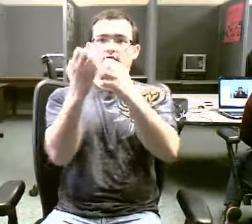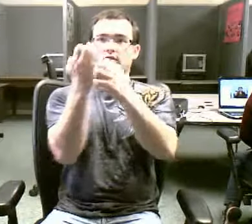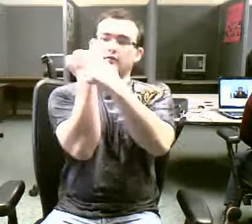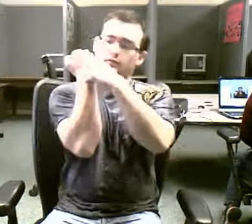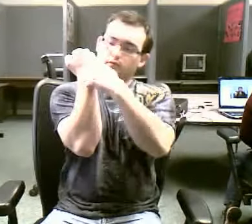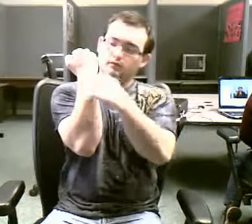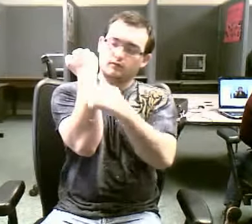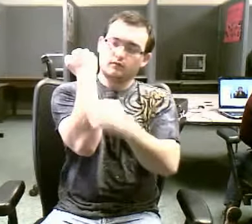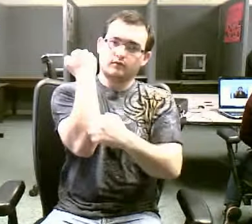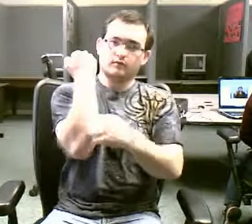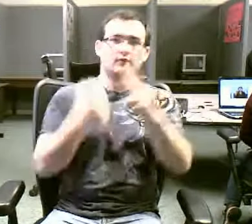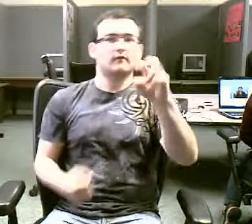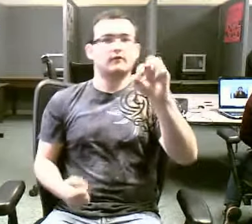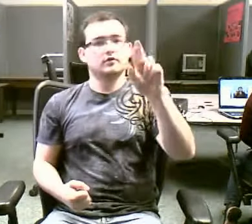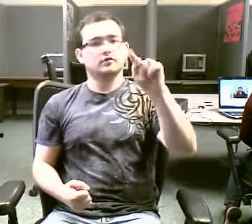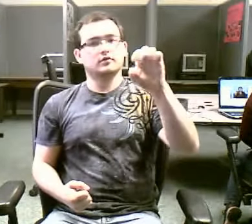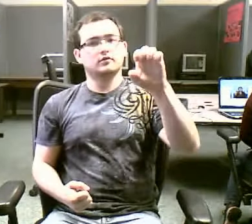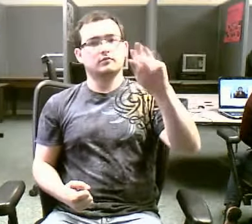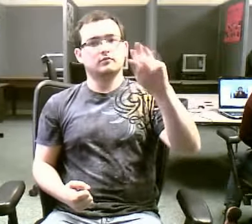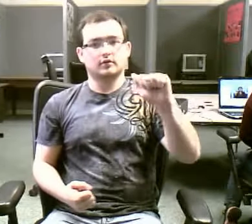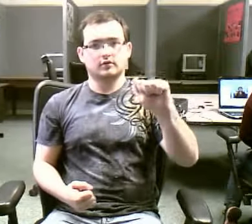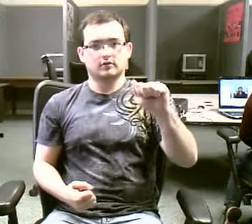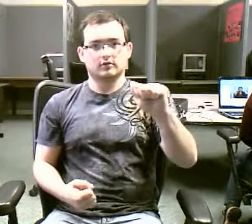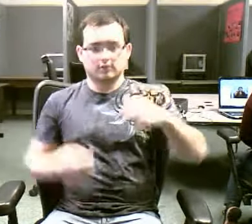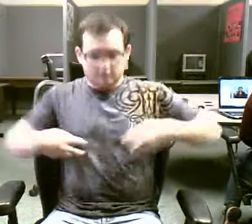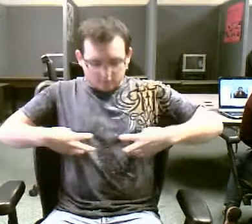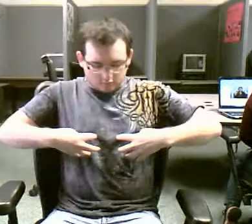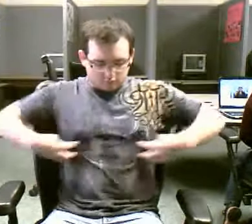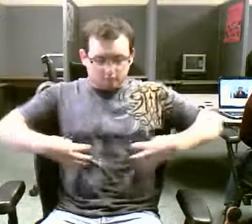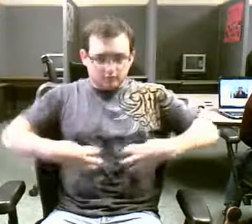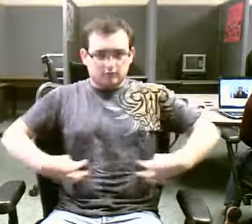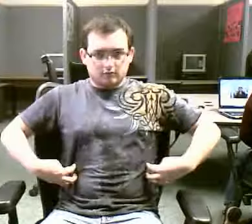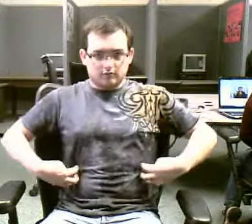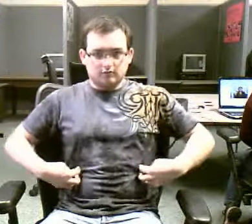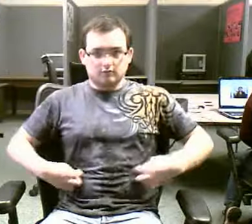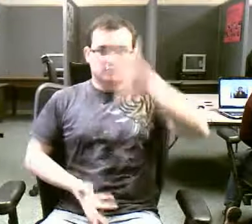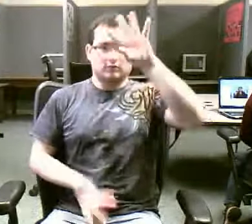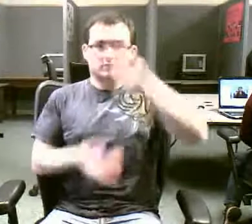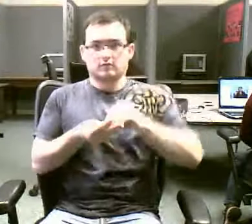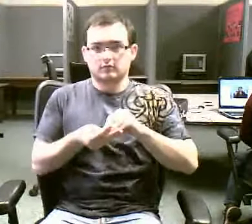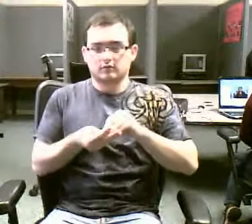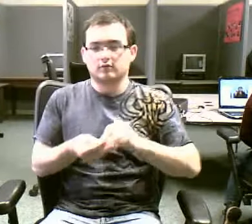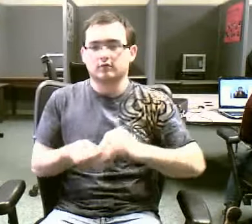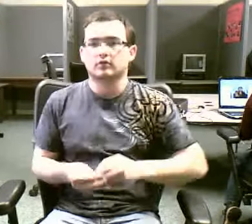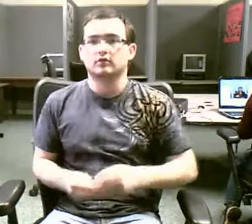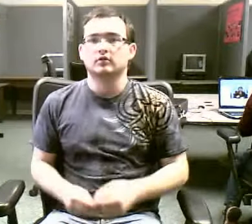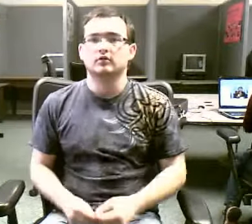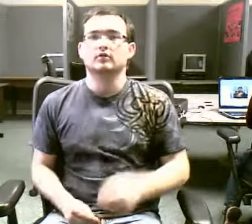Skull. The skull is the framework which supports organs of